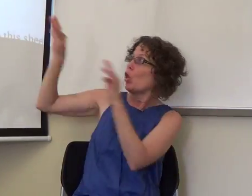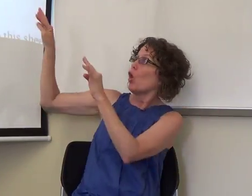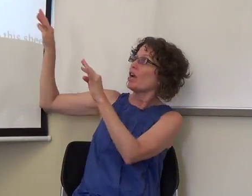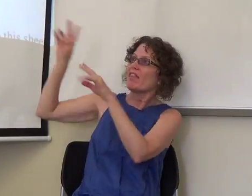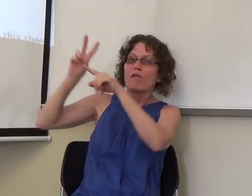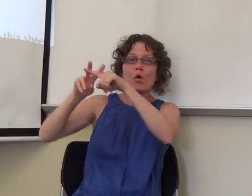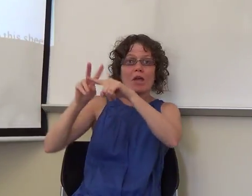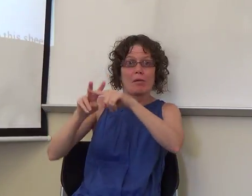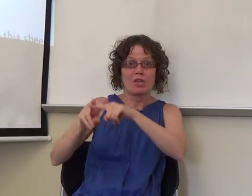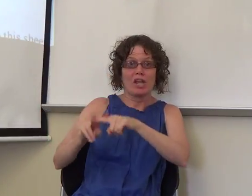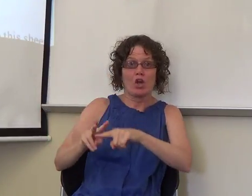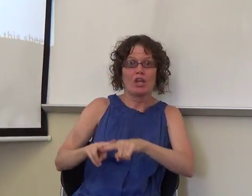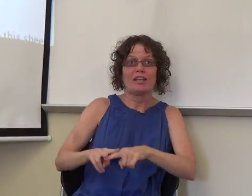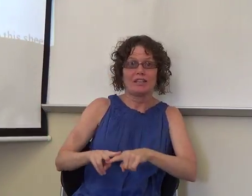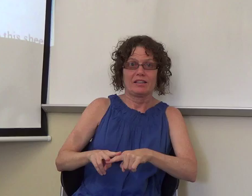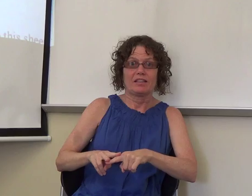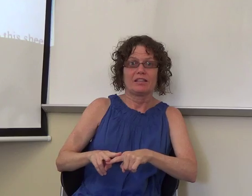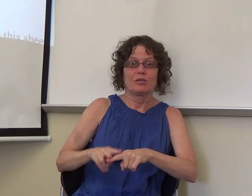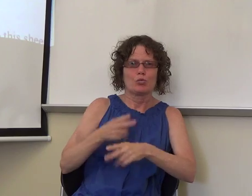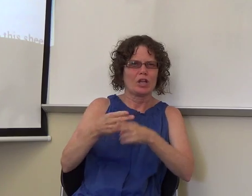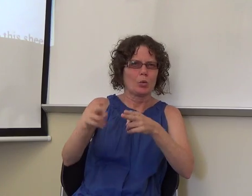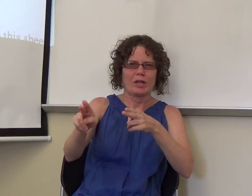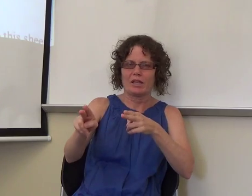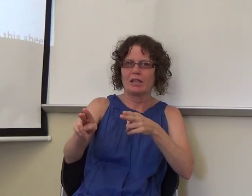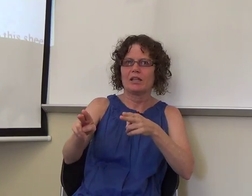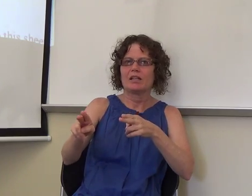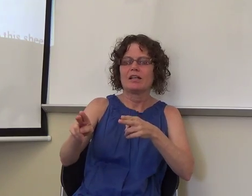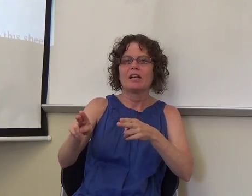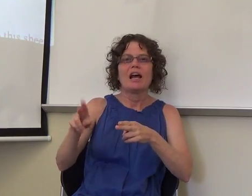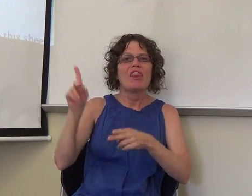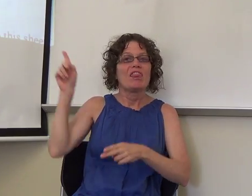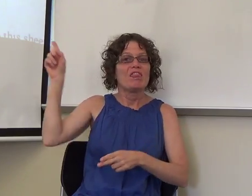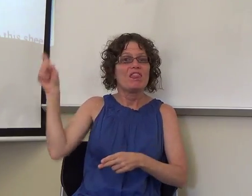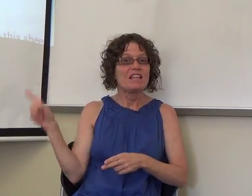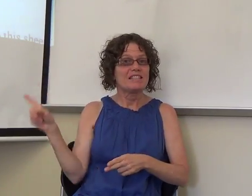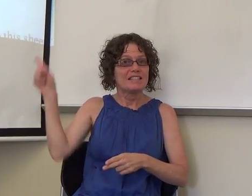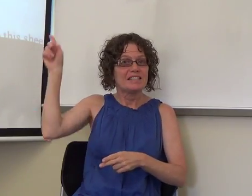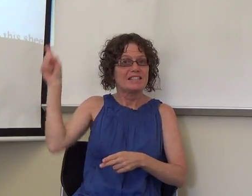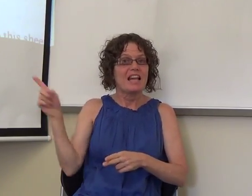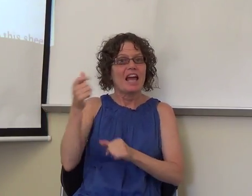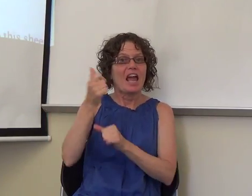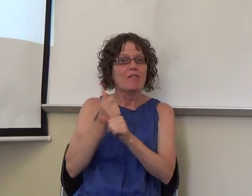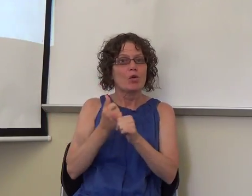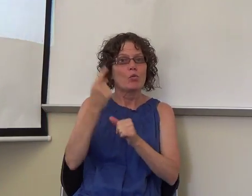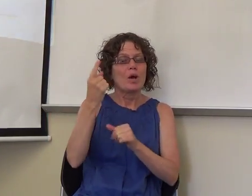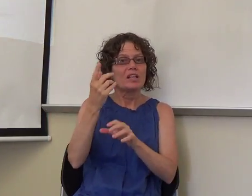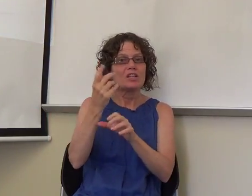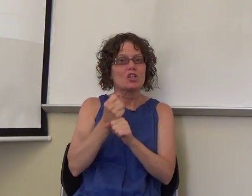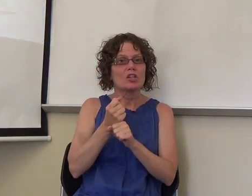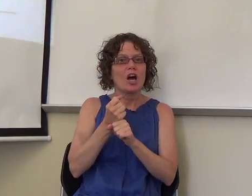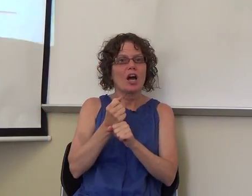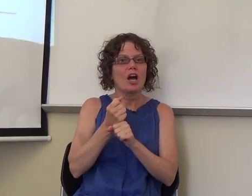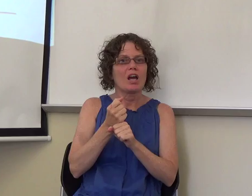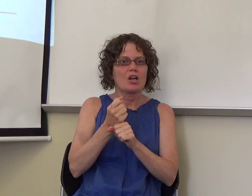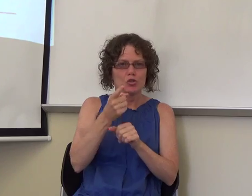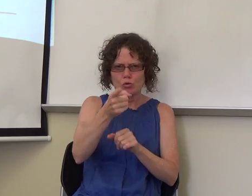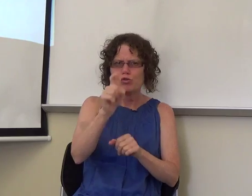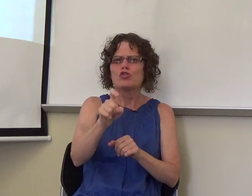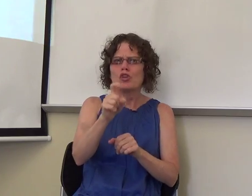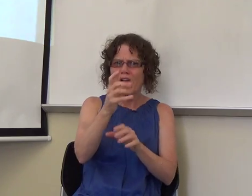vocabulary. This, like I said, this, everybody got a check on this. Everybody should have a check up at the top of